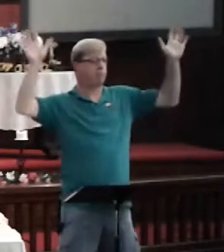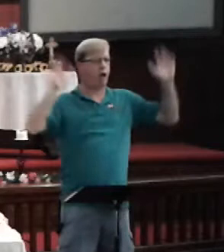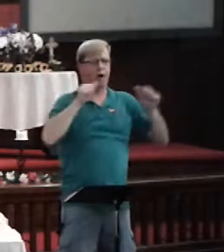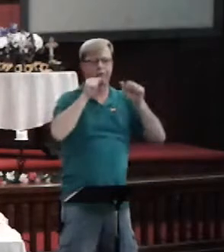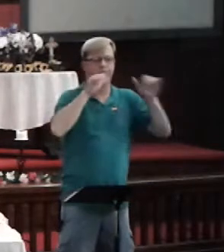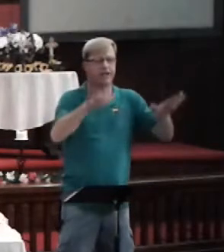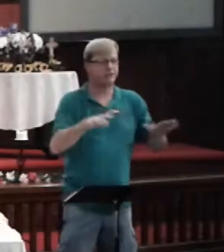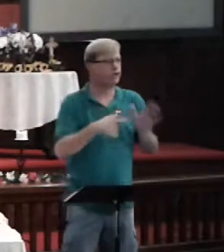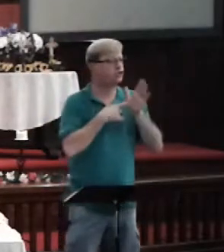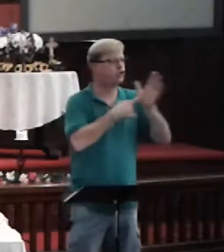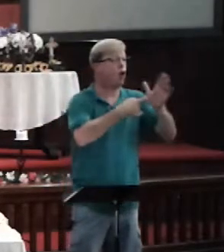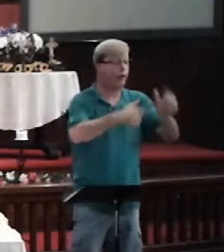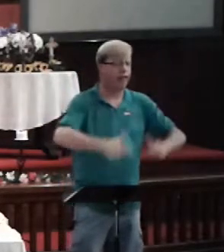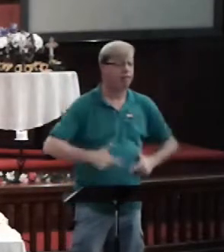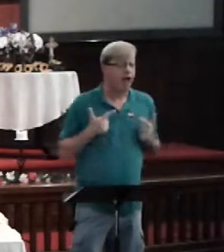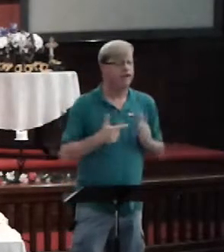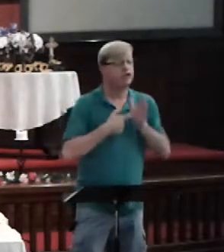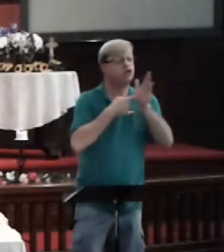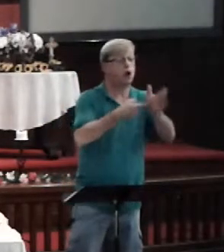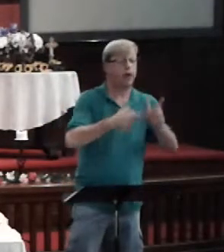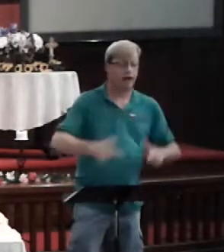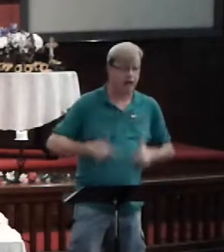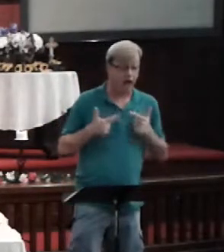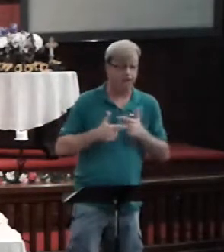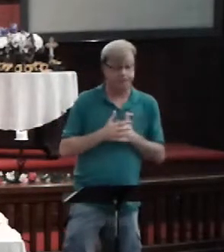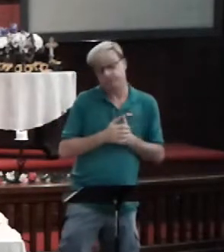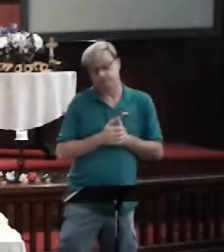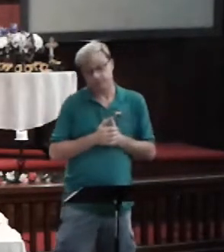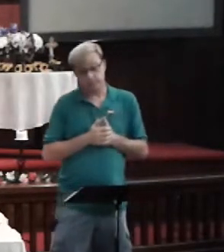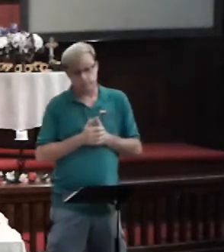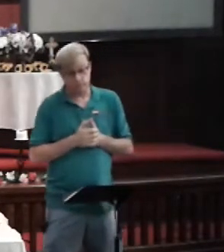blessing. Showing life. Showing life.